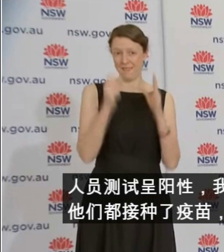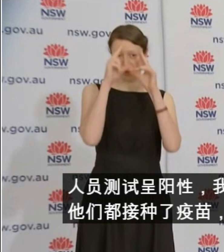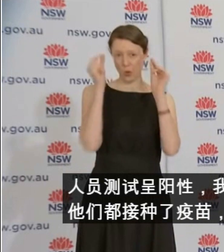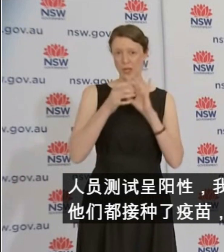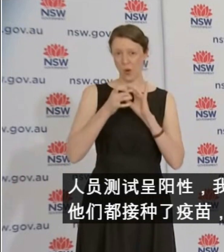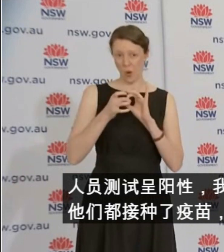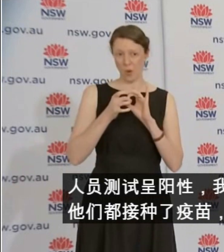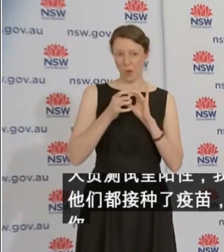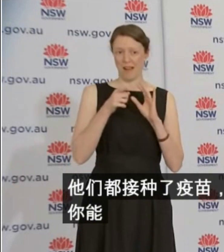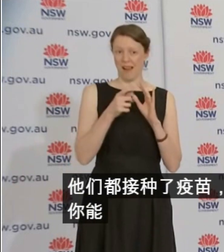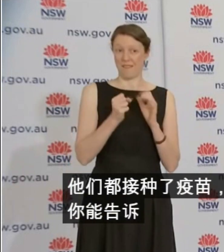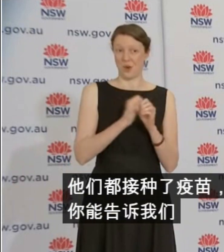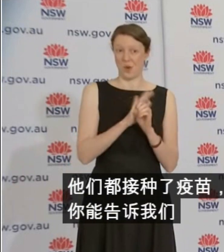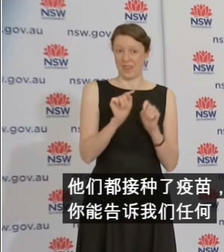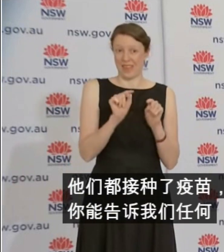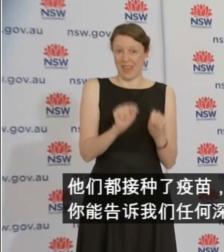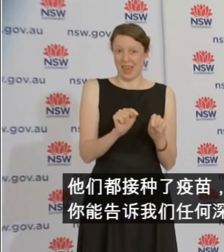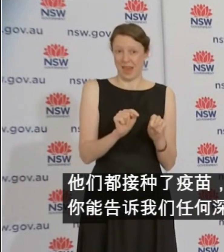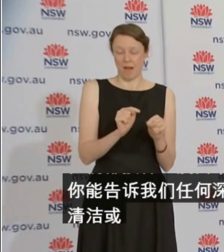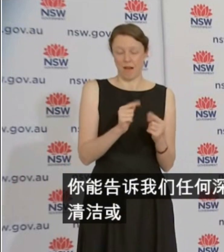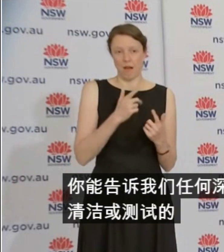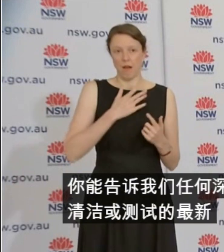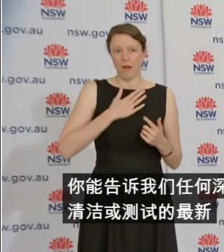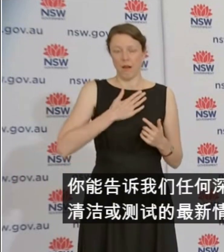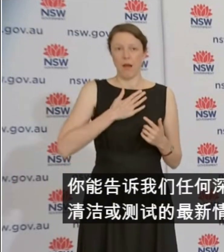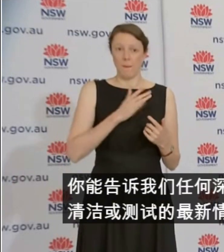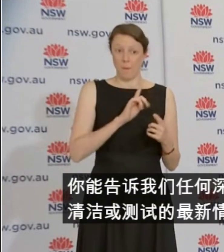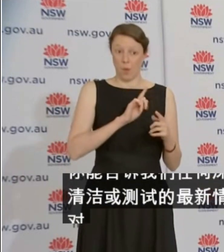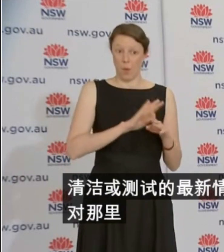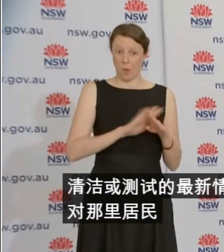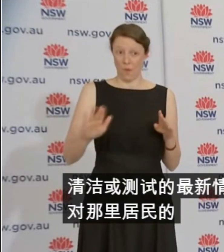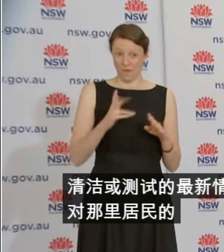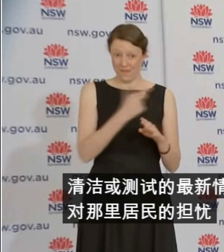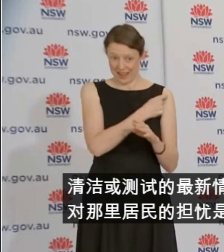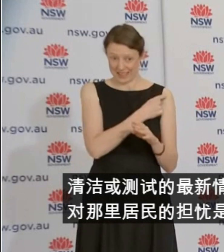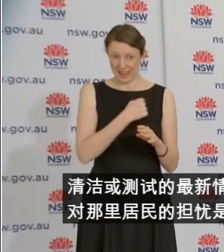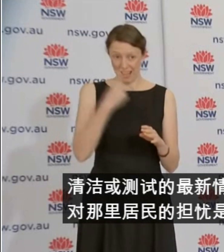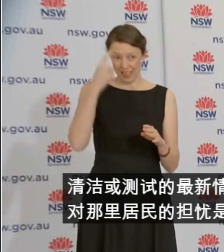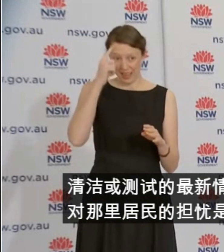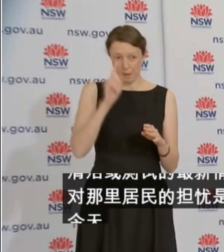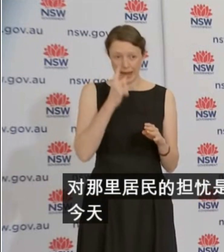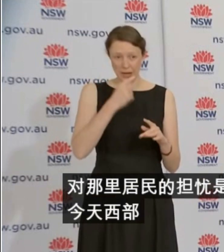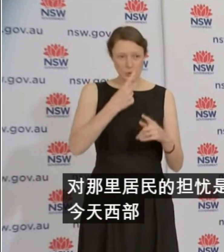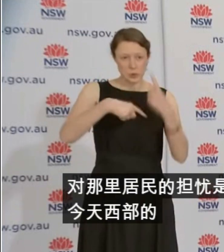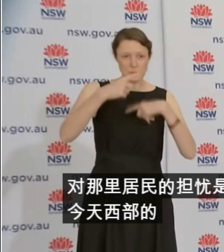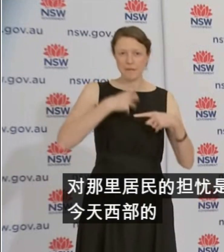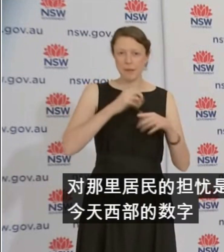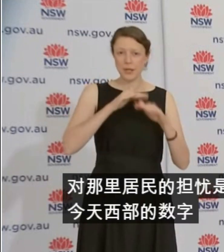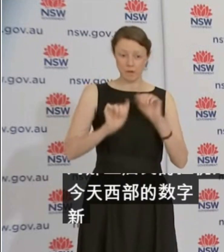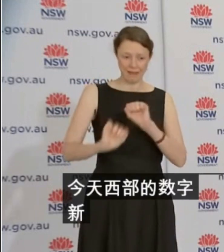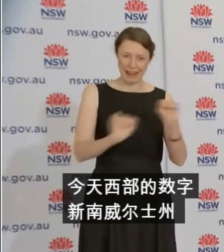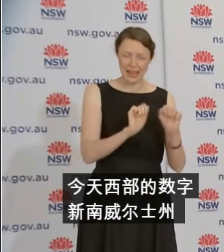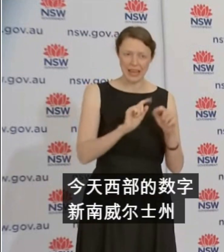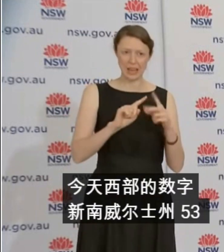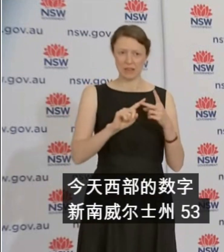vaccinated, thankfully. Can you give us the latest on any deep cleaning or testing, and obviously the concern for residents there? Yeah, look, the numbers again today